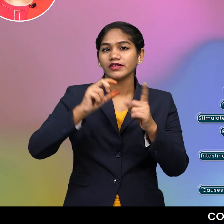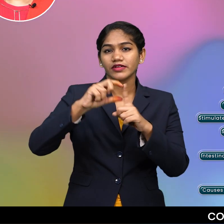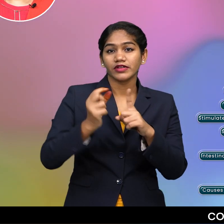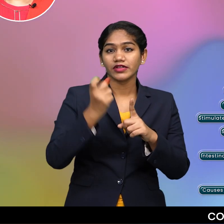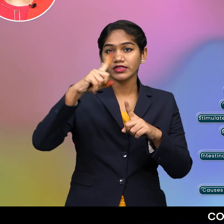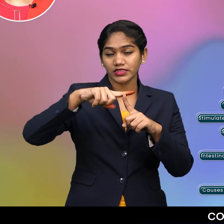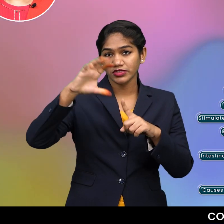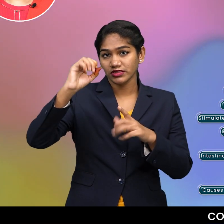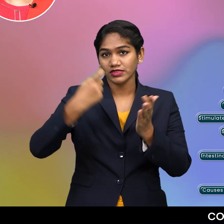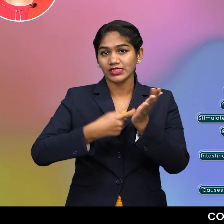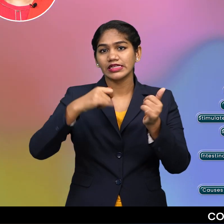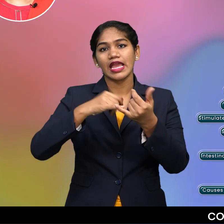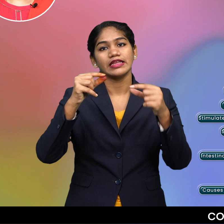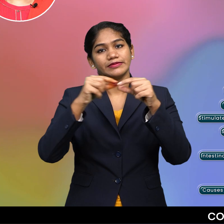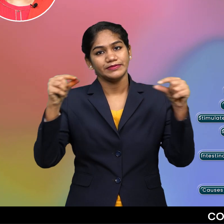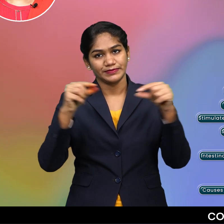conductors.